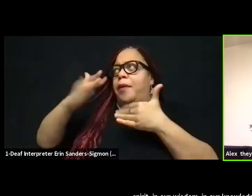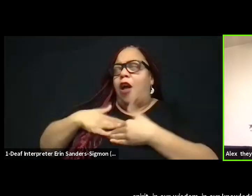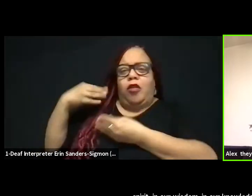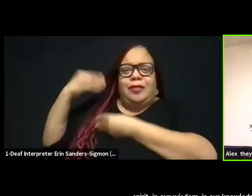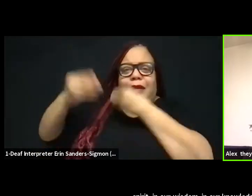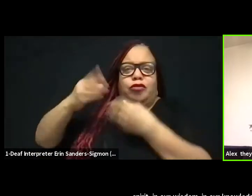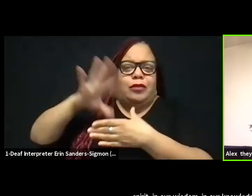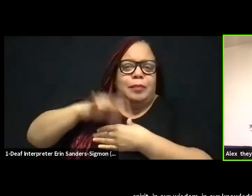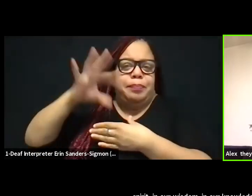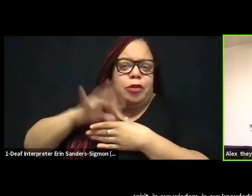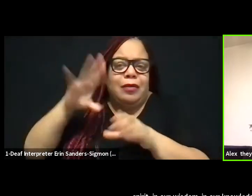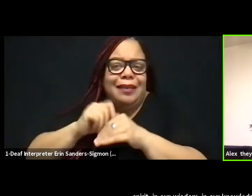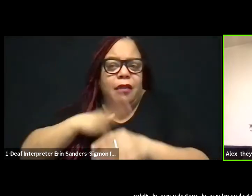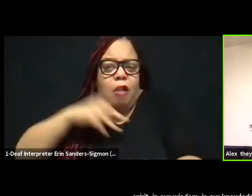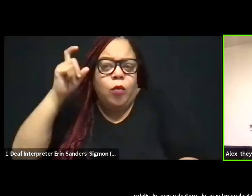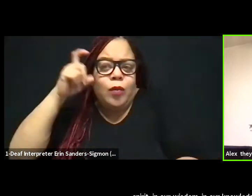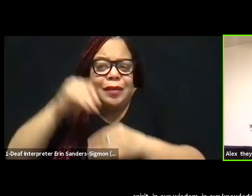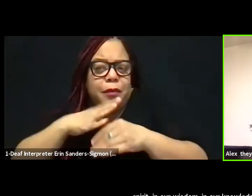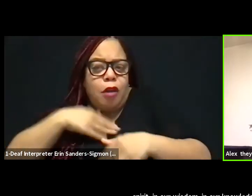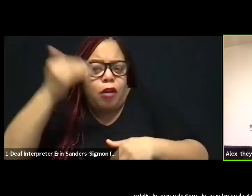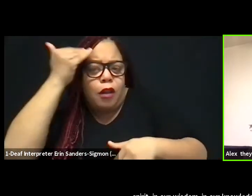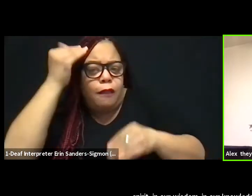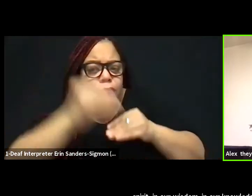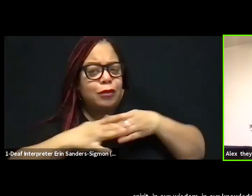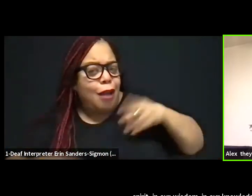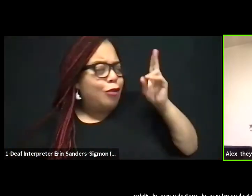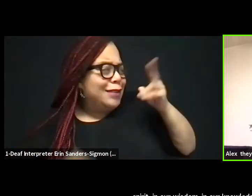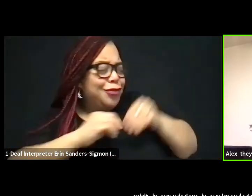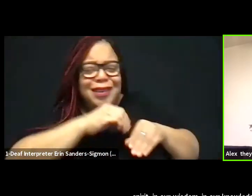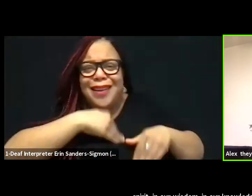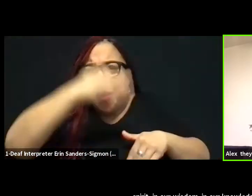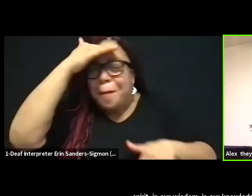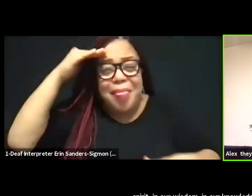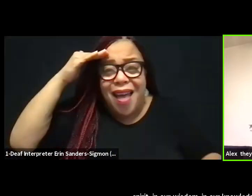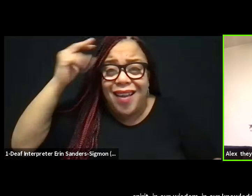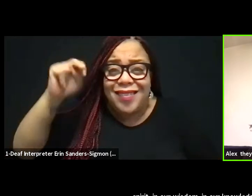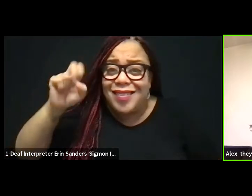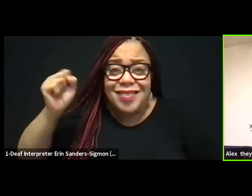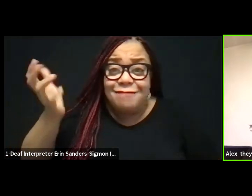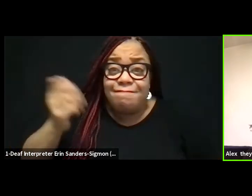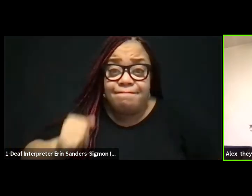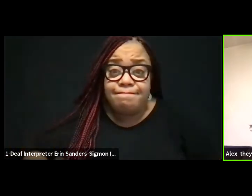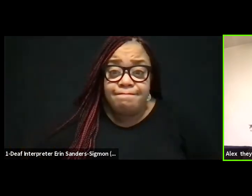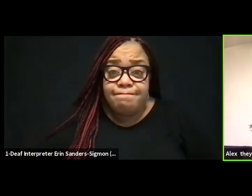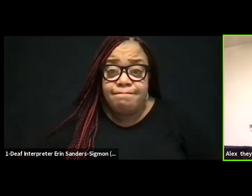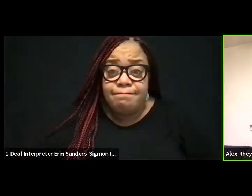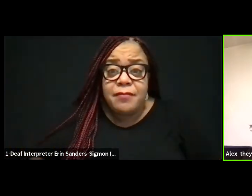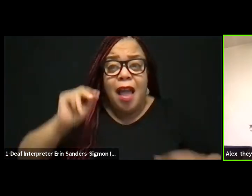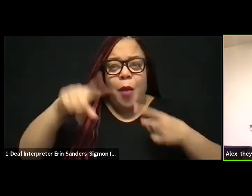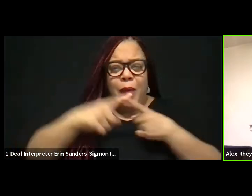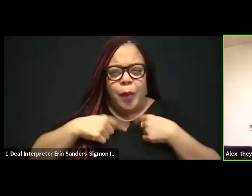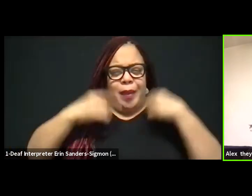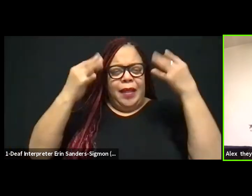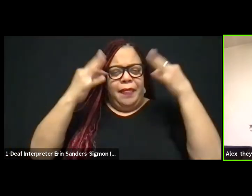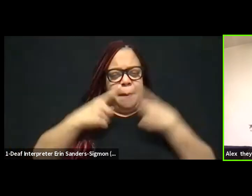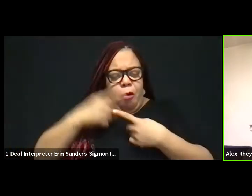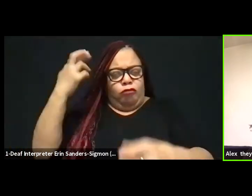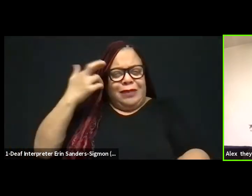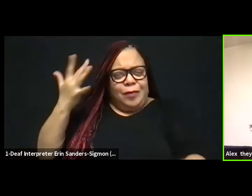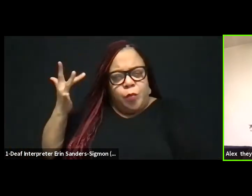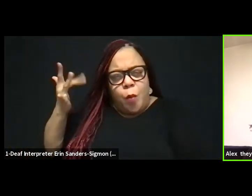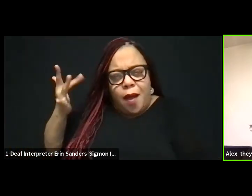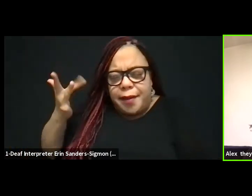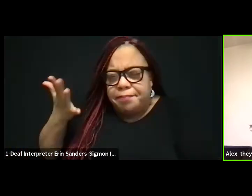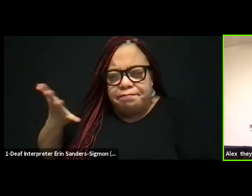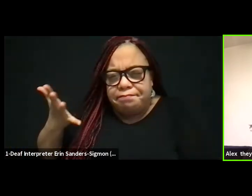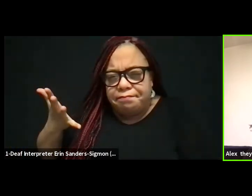When we think about the reason why, you know, we're going against, we're doing abolition and